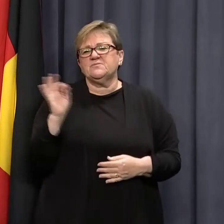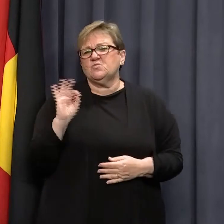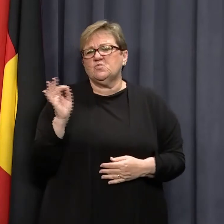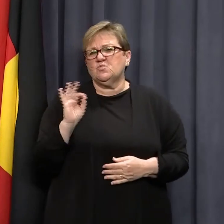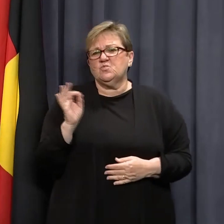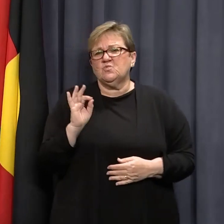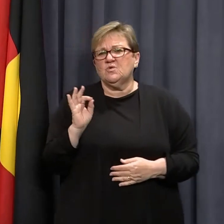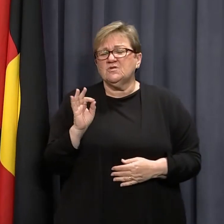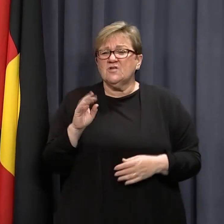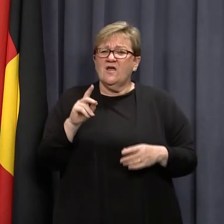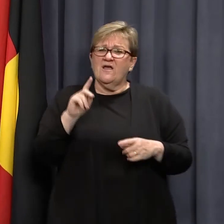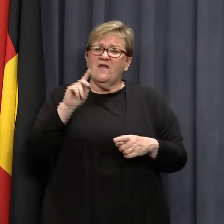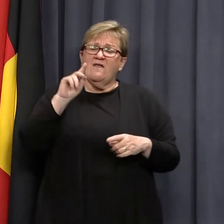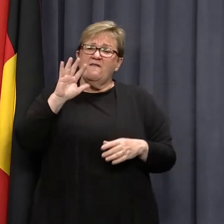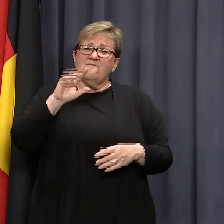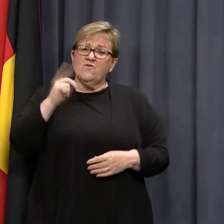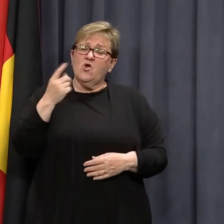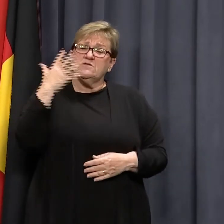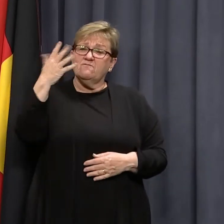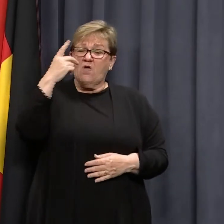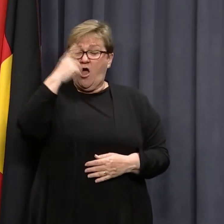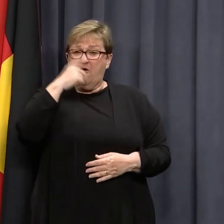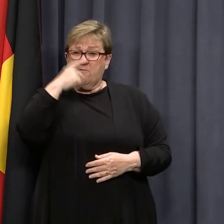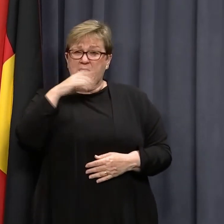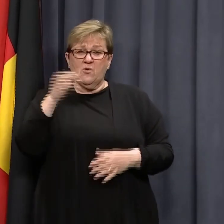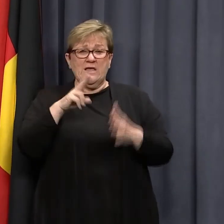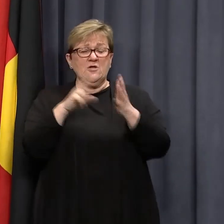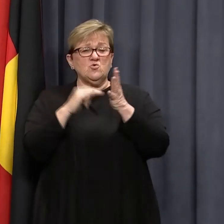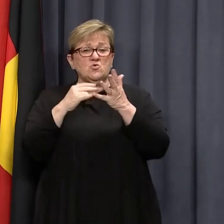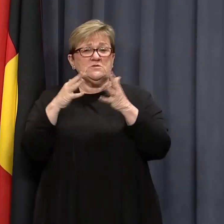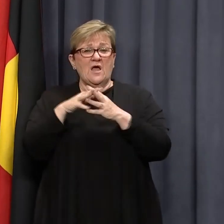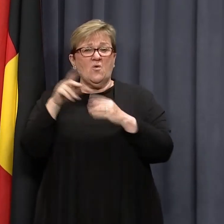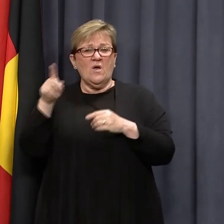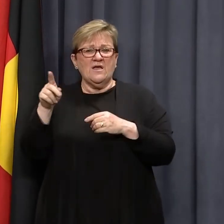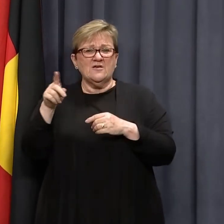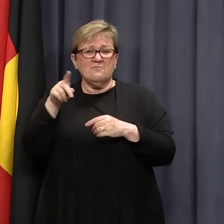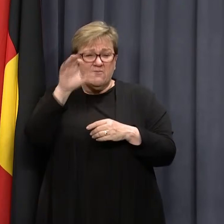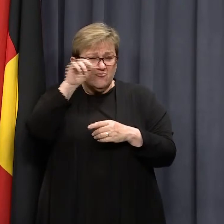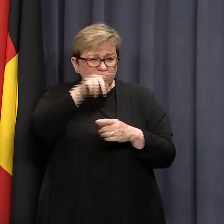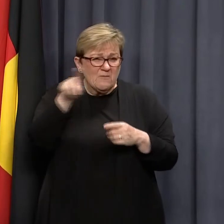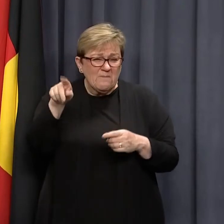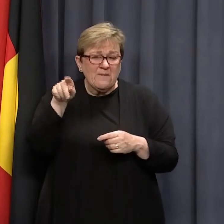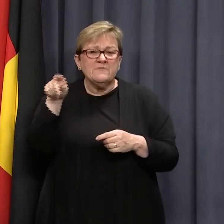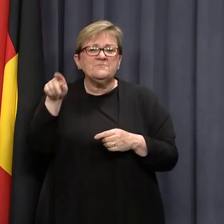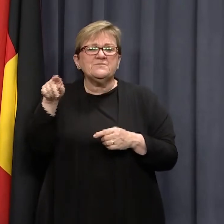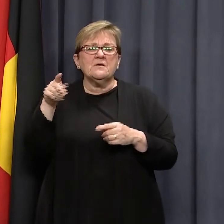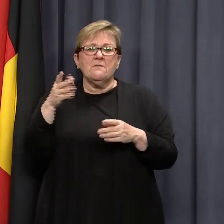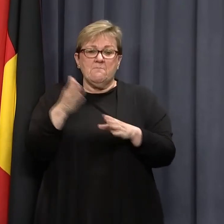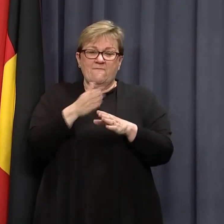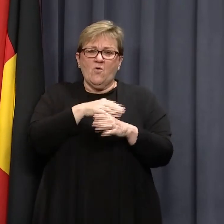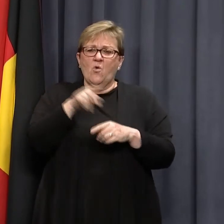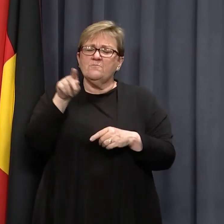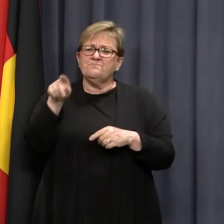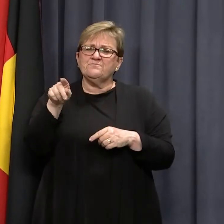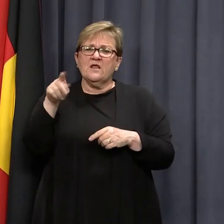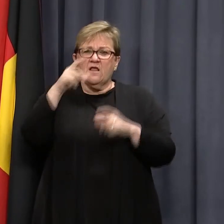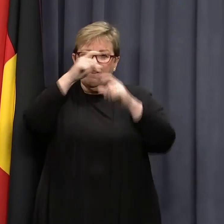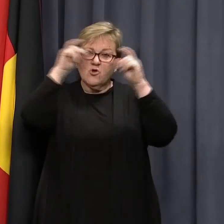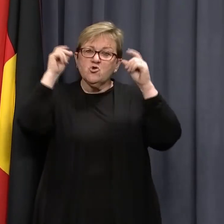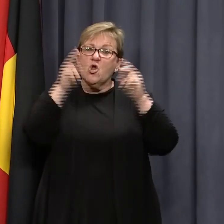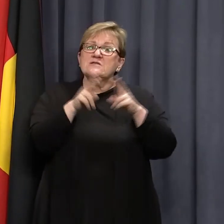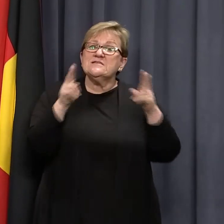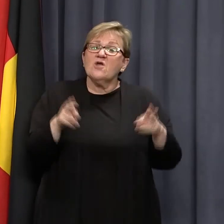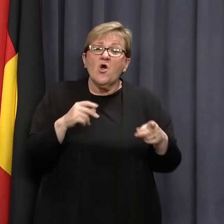So the initial 5 people in New South Wales, I don't know if you remember, very early on there was the nursing